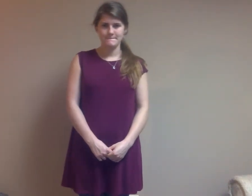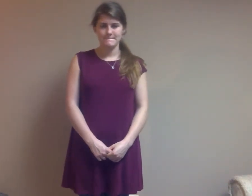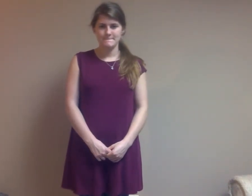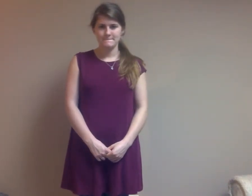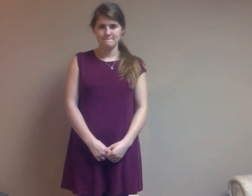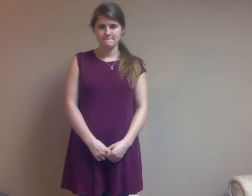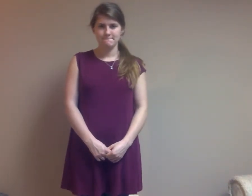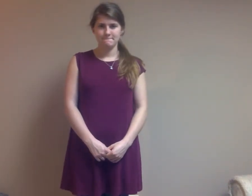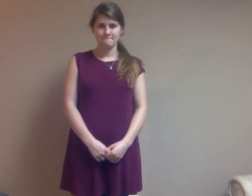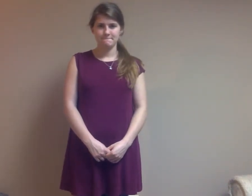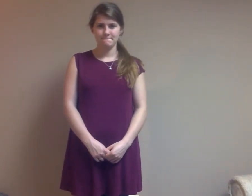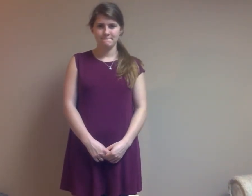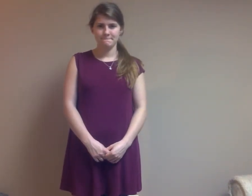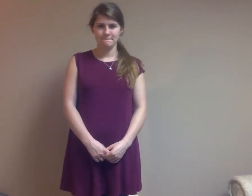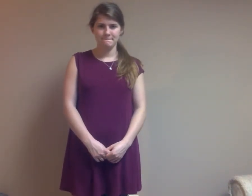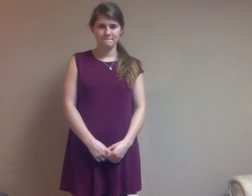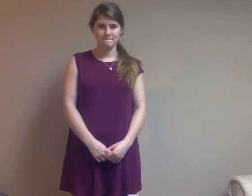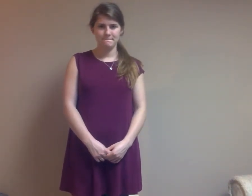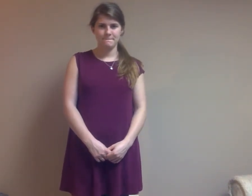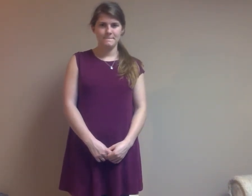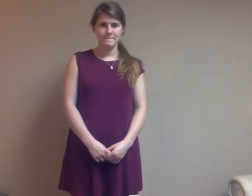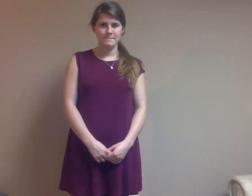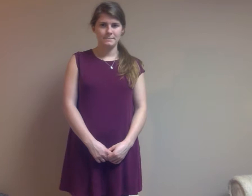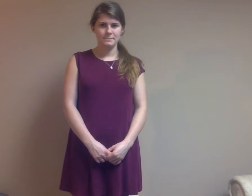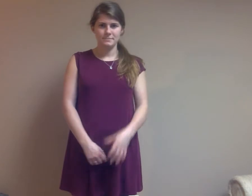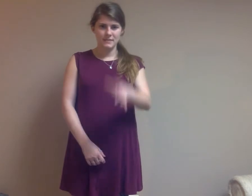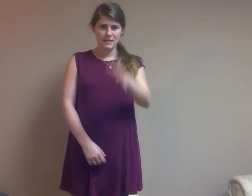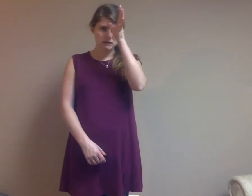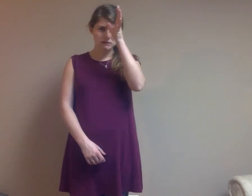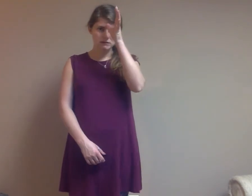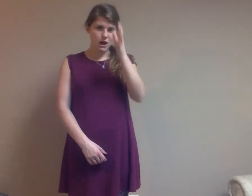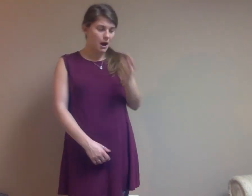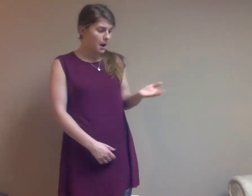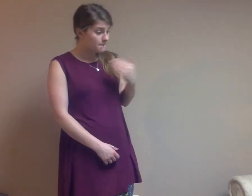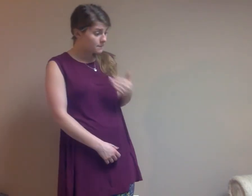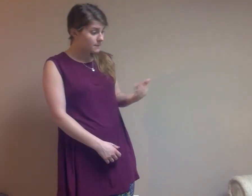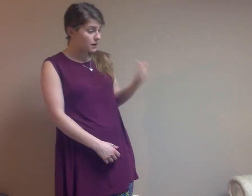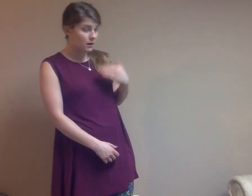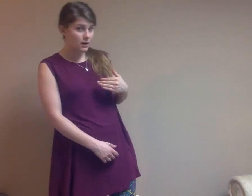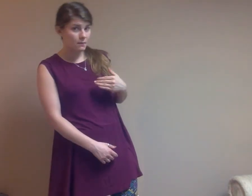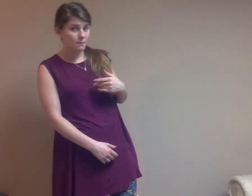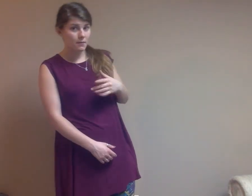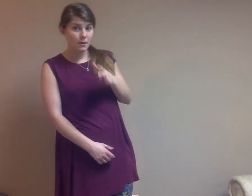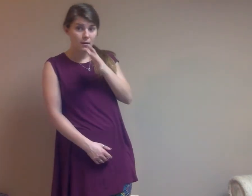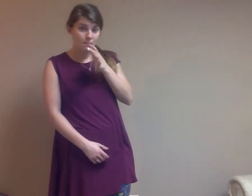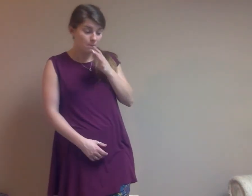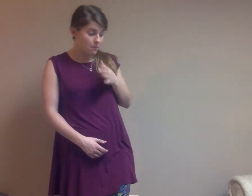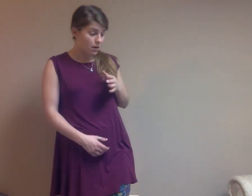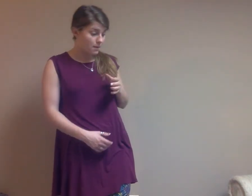have a great week. I'll see you Wednesday. I'll see you on Wednesday. There you go. I'll take your boots off and go down and